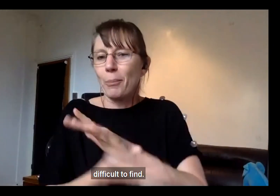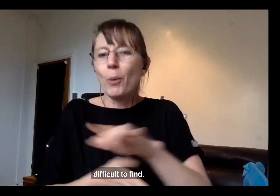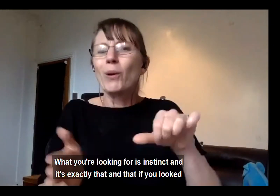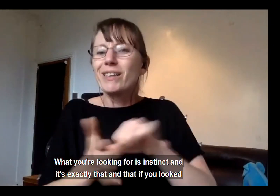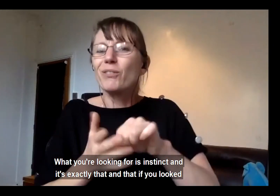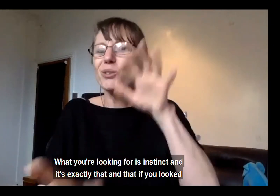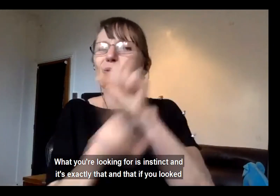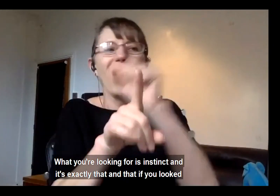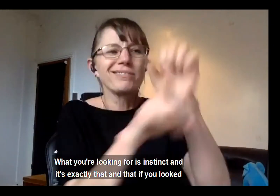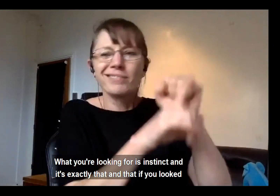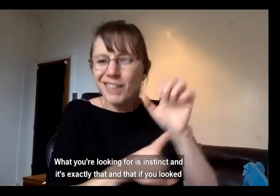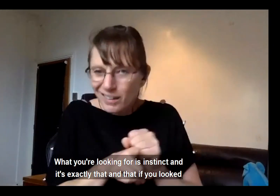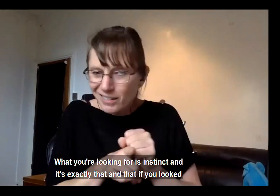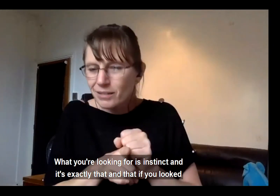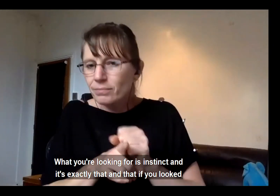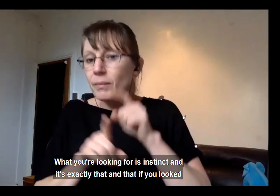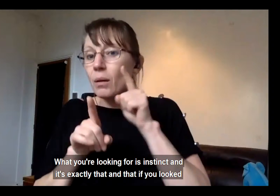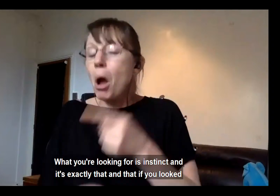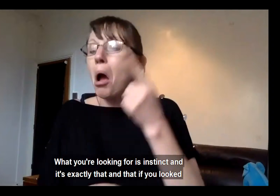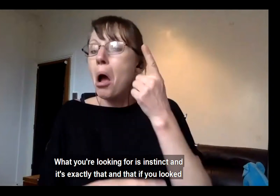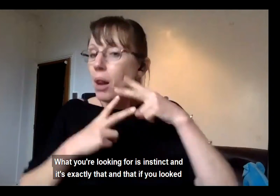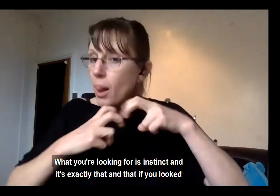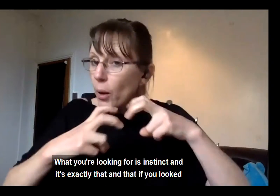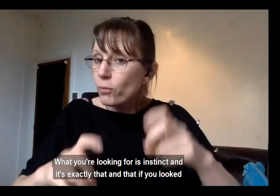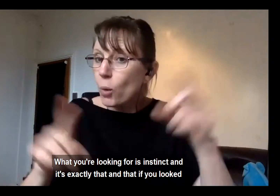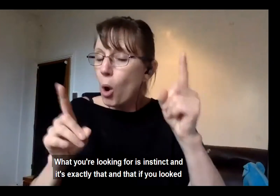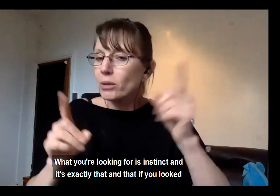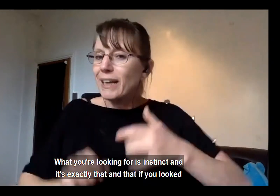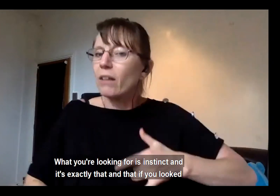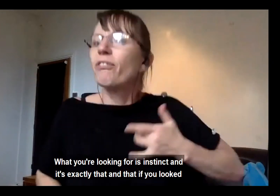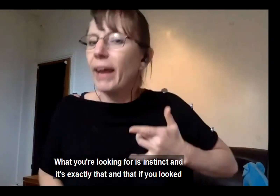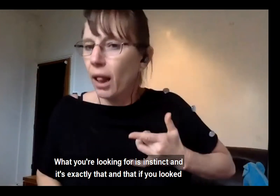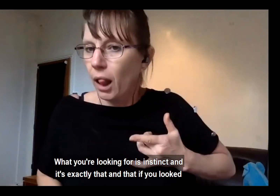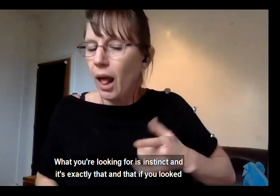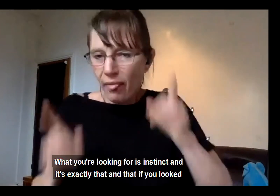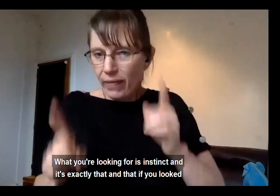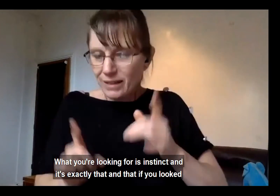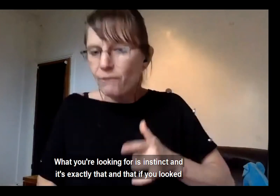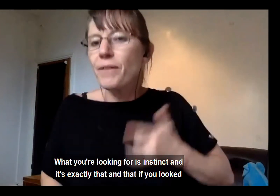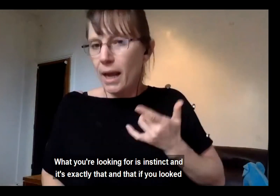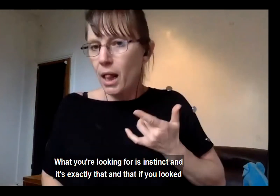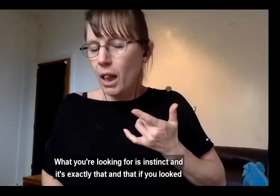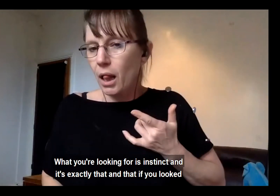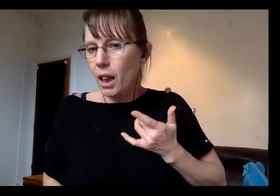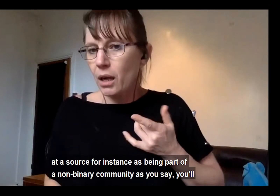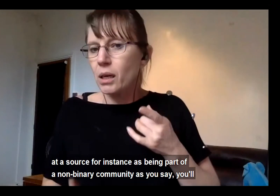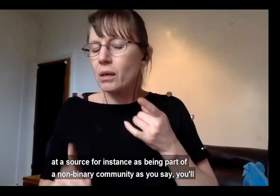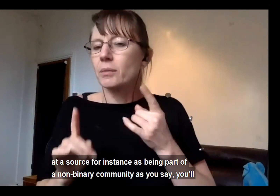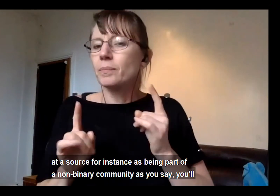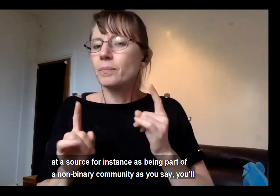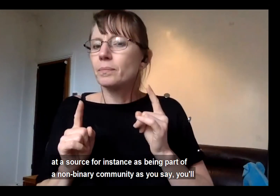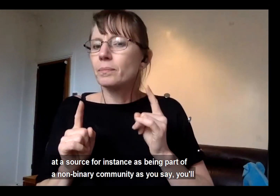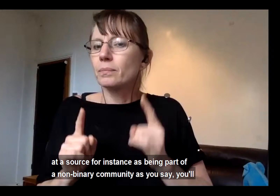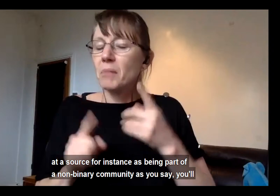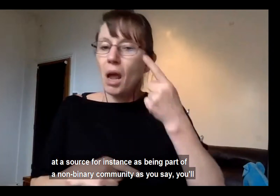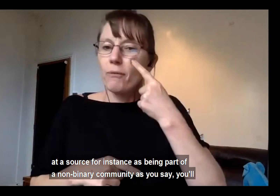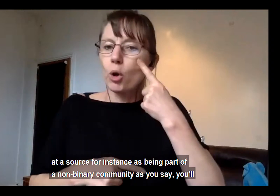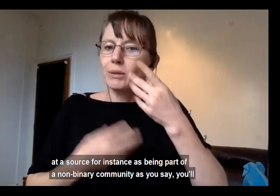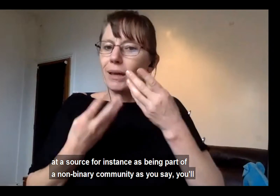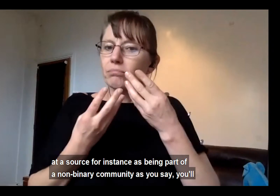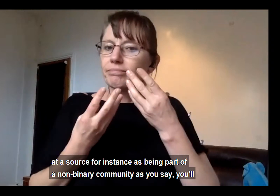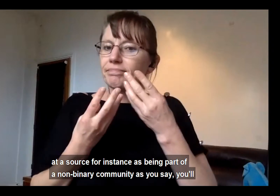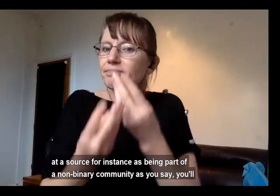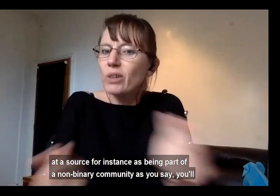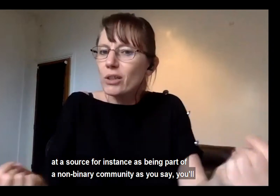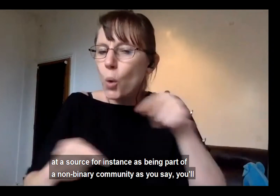find. What you're looking for is instinct, and it's exactly that. And that if you looked at a source, for instance, as